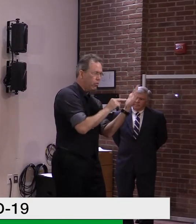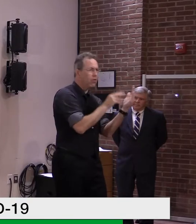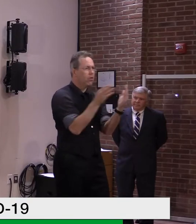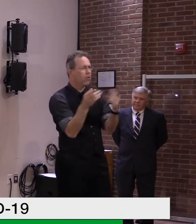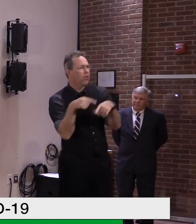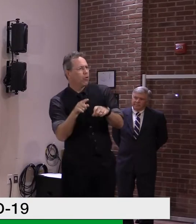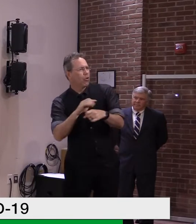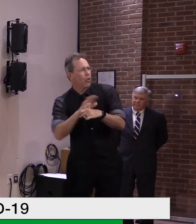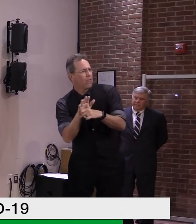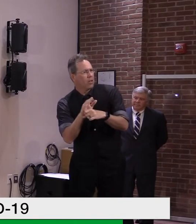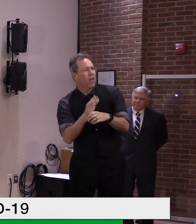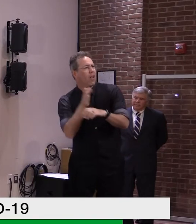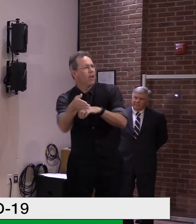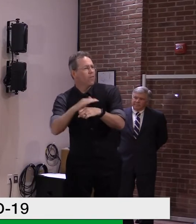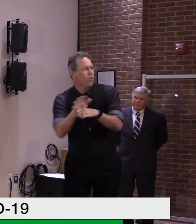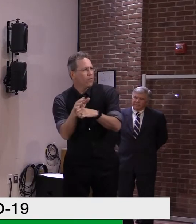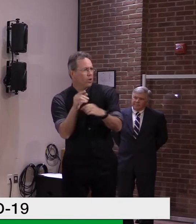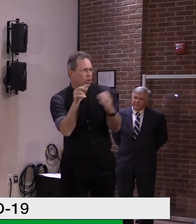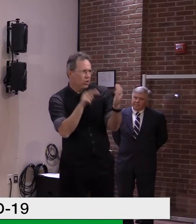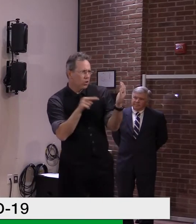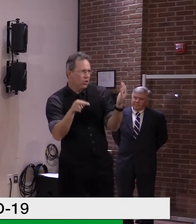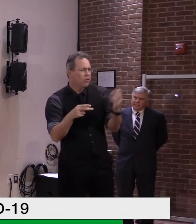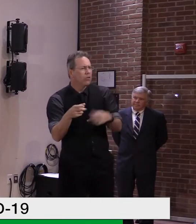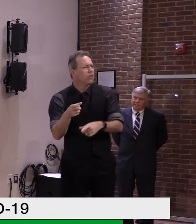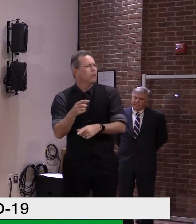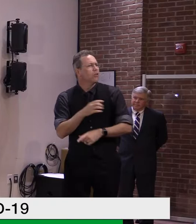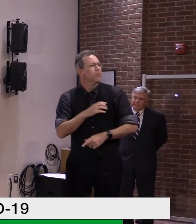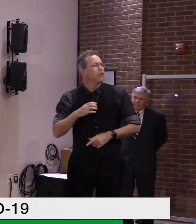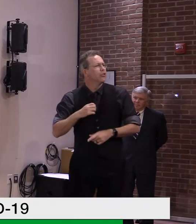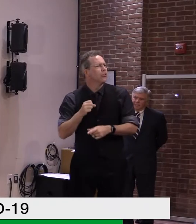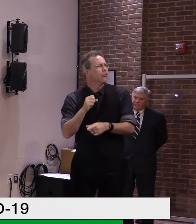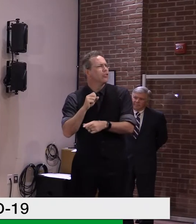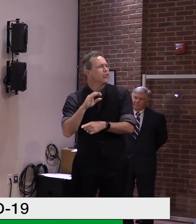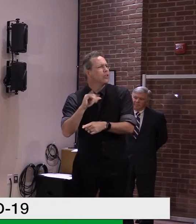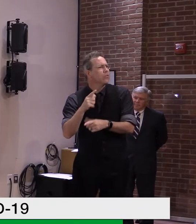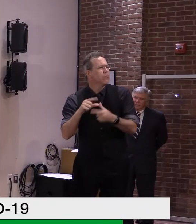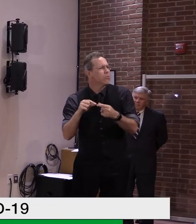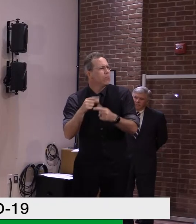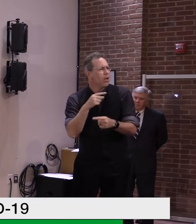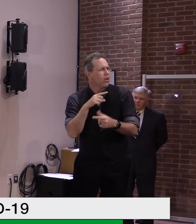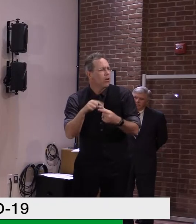if there's anything else she might be looking at within the ACCD